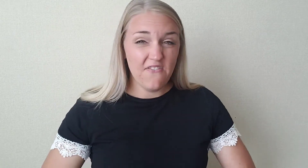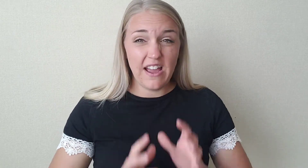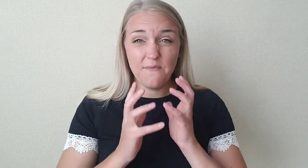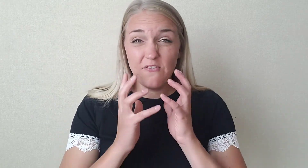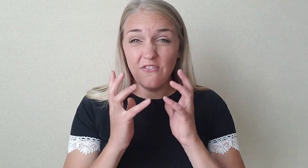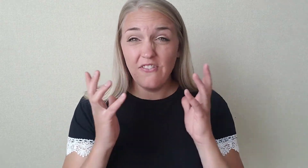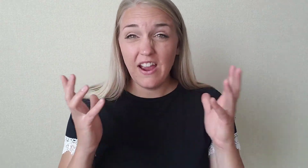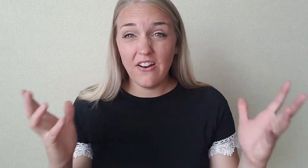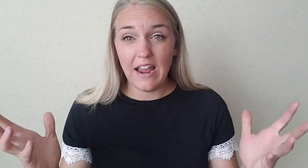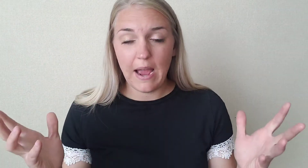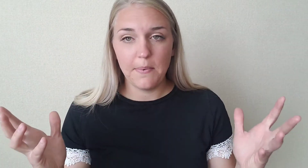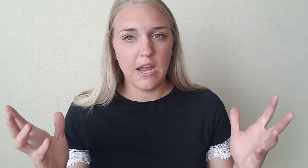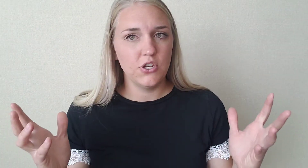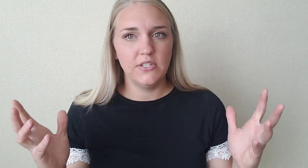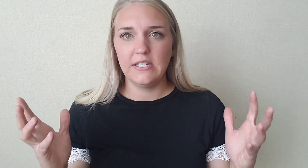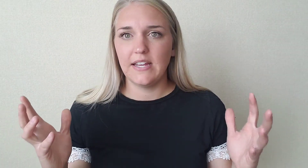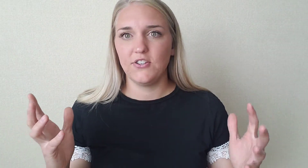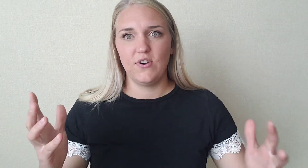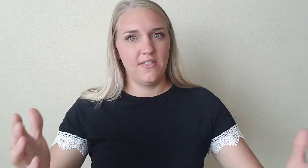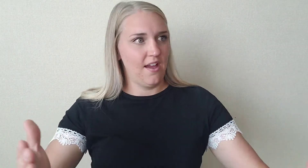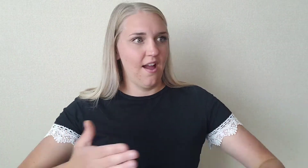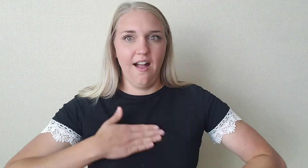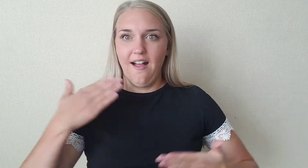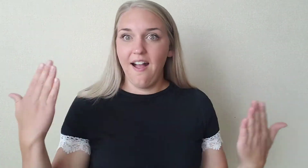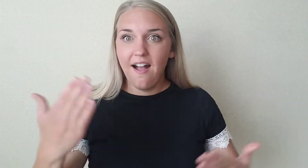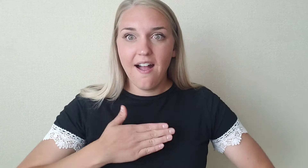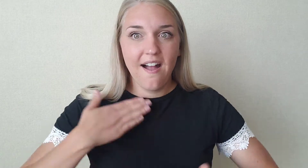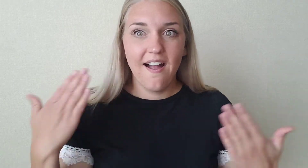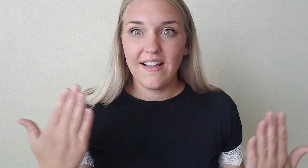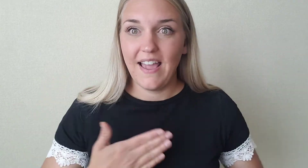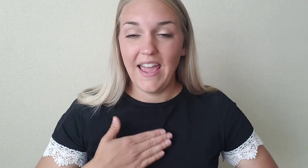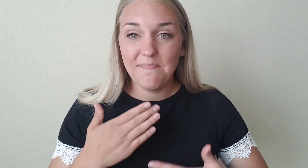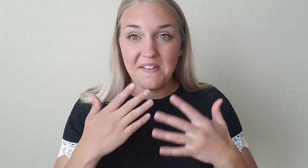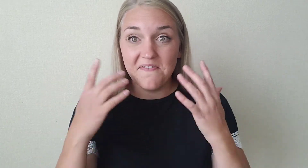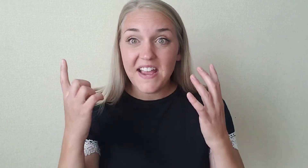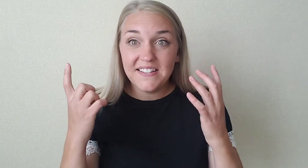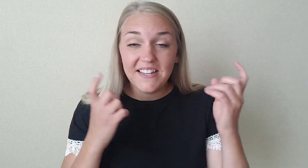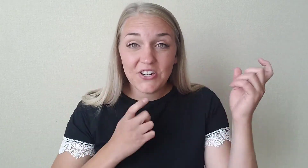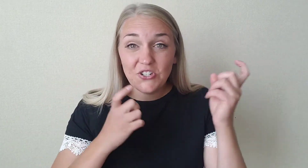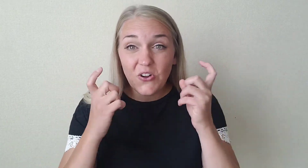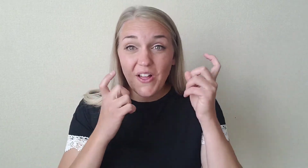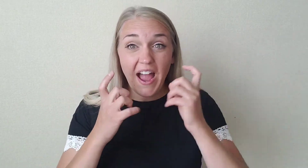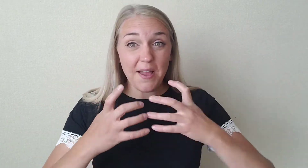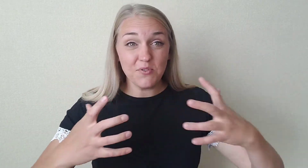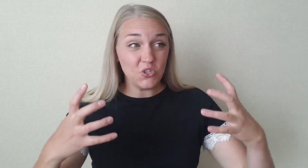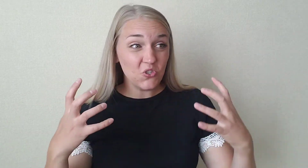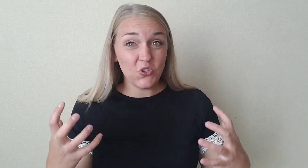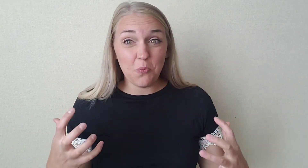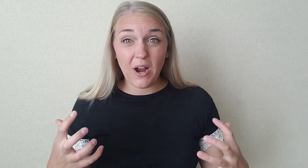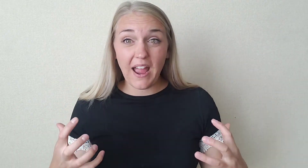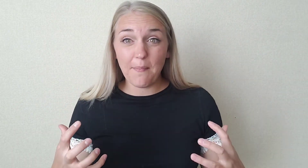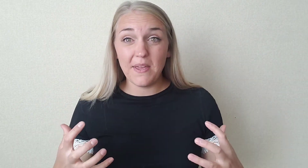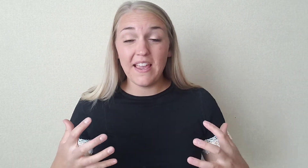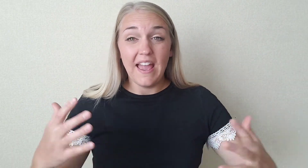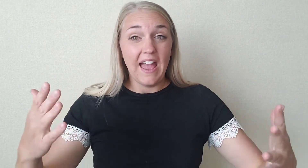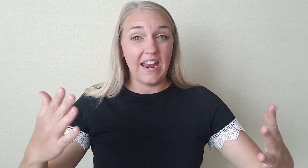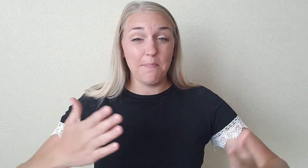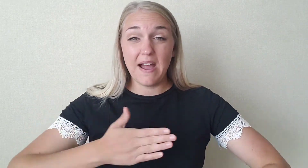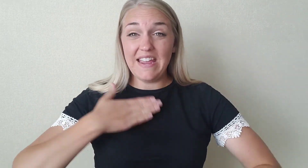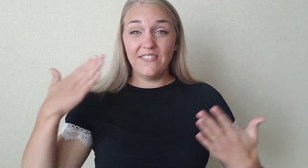I am very happy, I just exaggerate that. Okay, my face is gonna show that I am super happy, and I might even